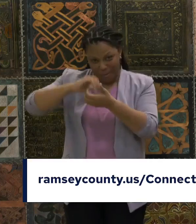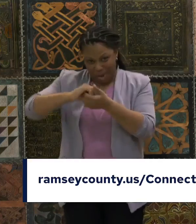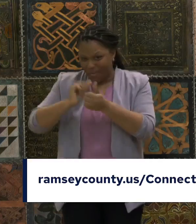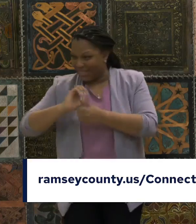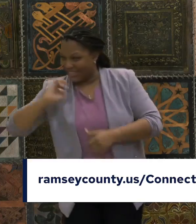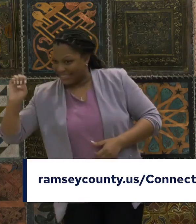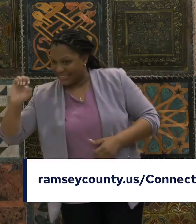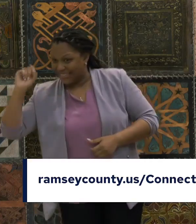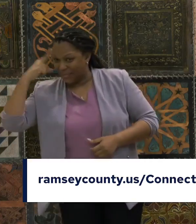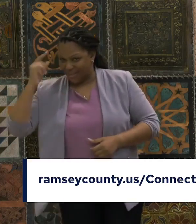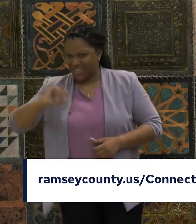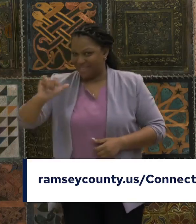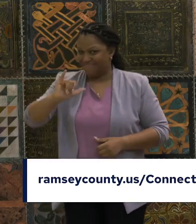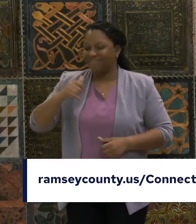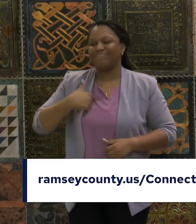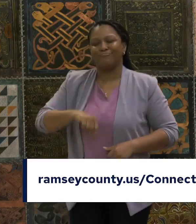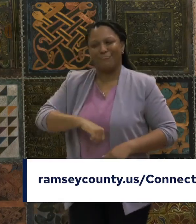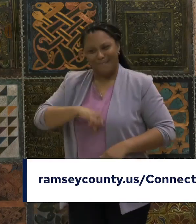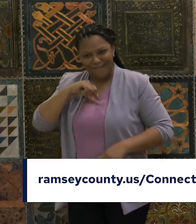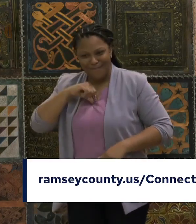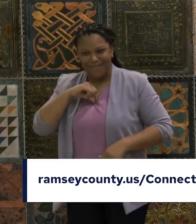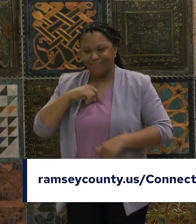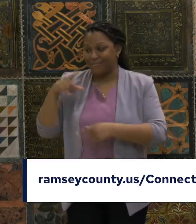to be part of both the West Side and the East Side.